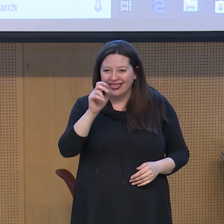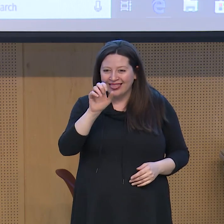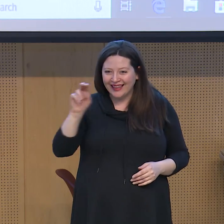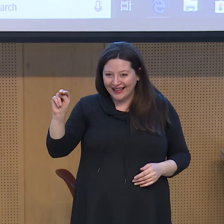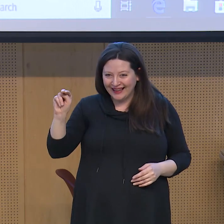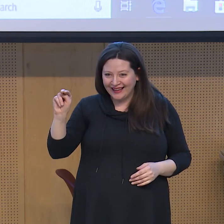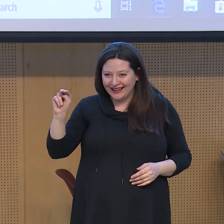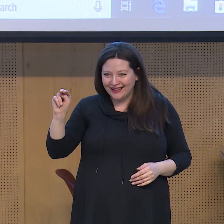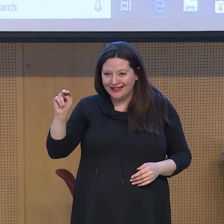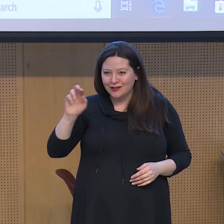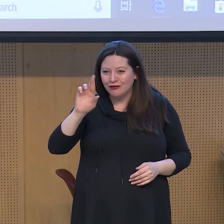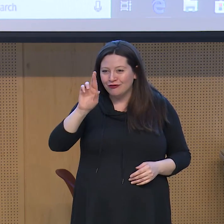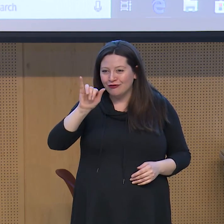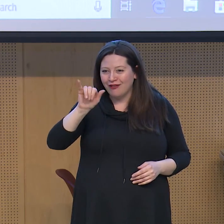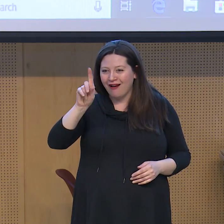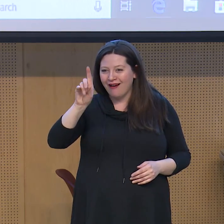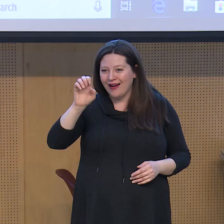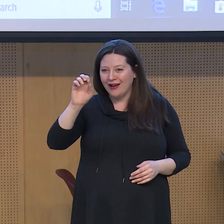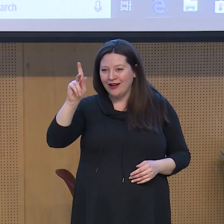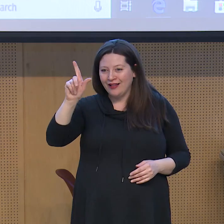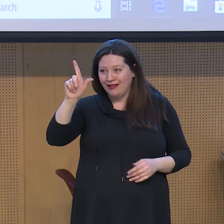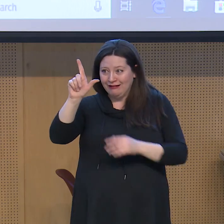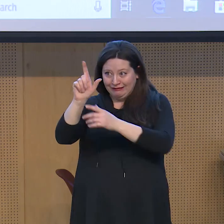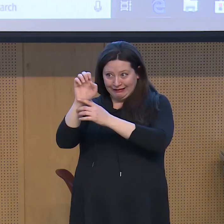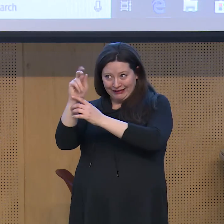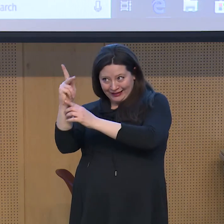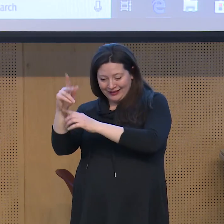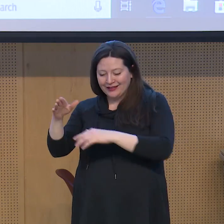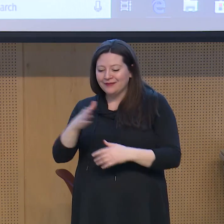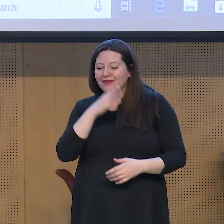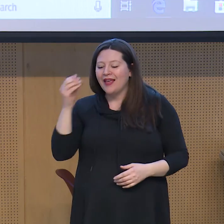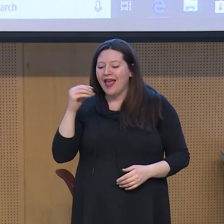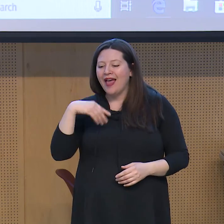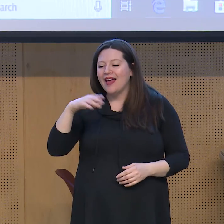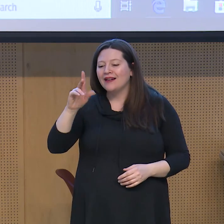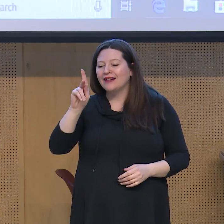are on a team. I showed you the names before, Kathleen Rydelek